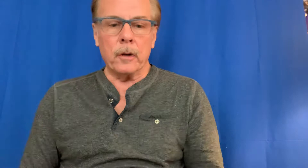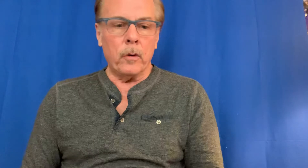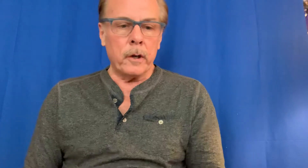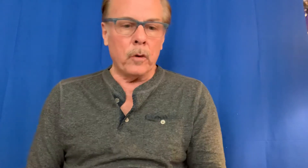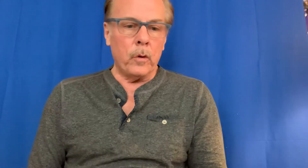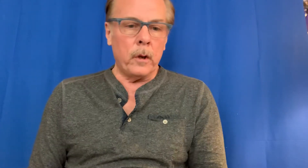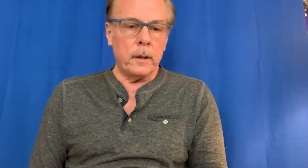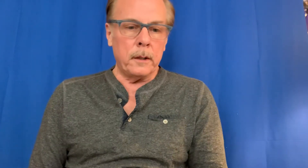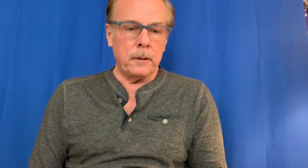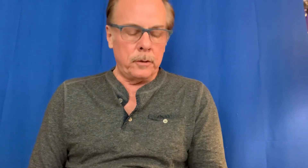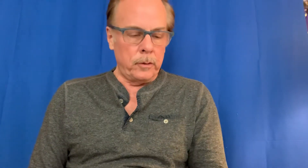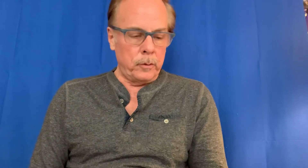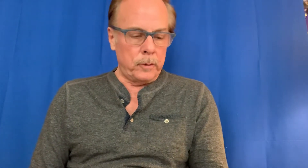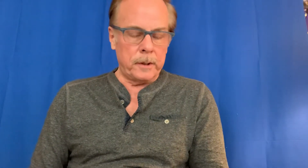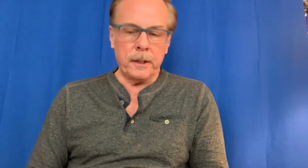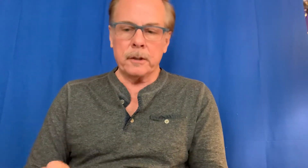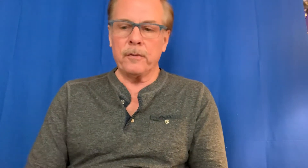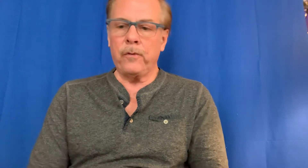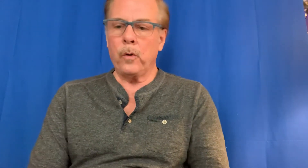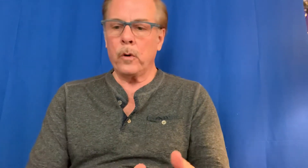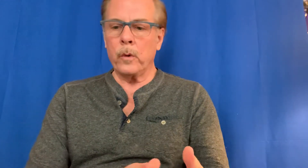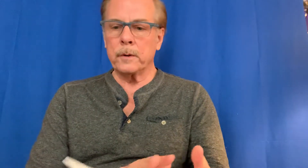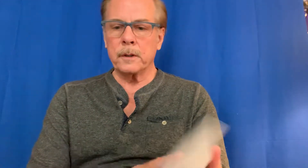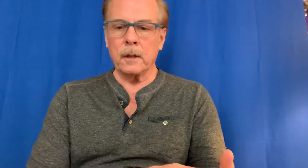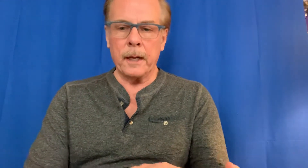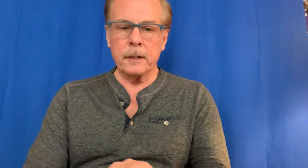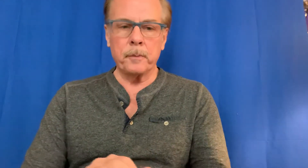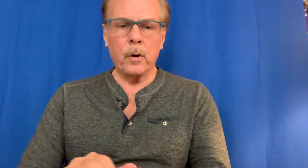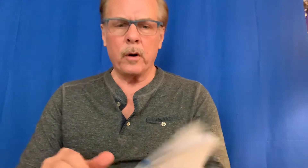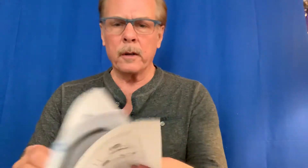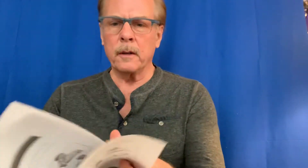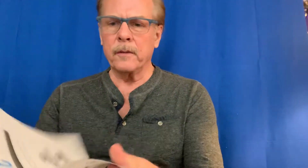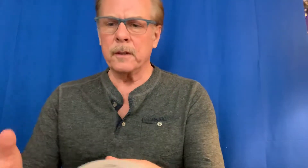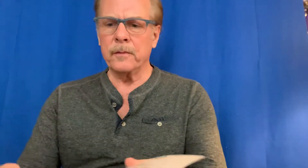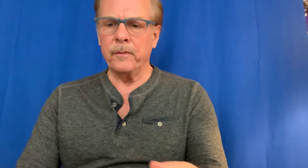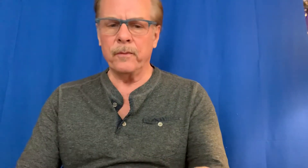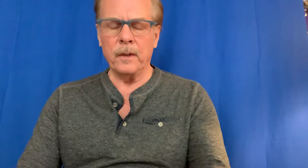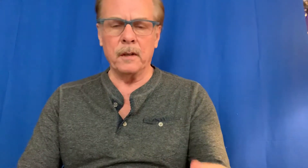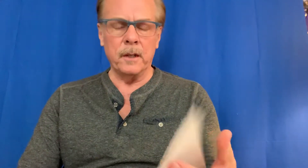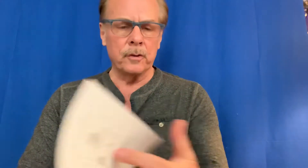Going on to 6.4, which is the last part of this initial